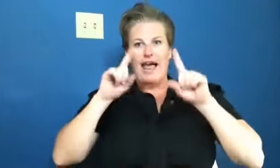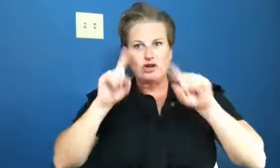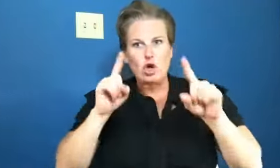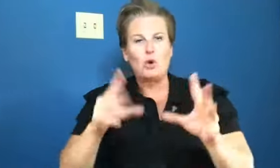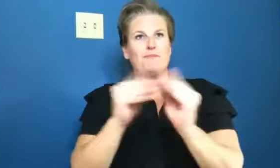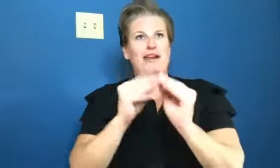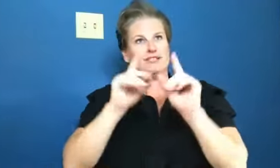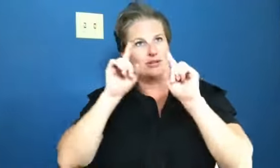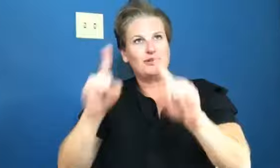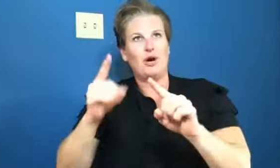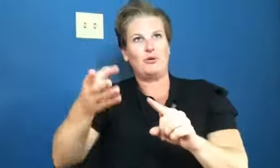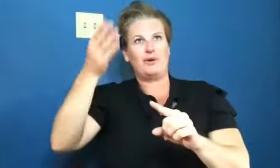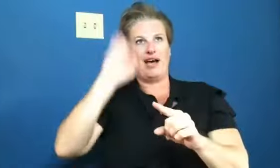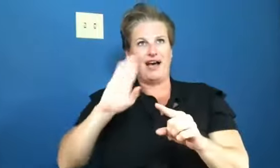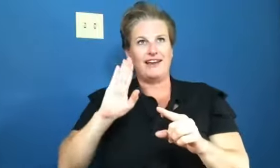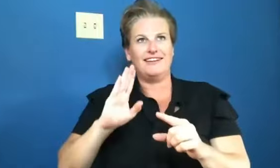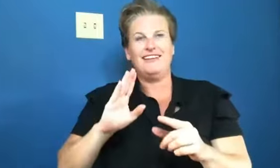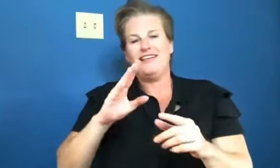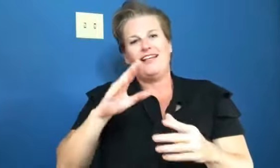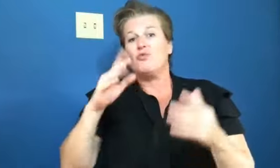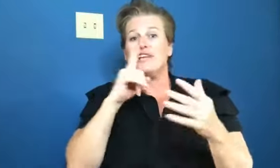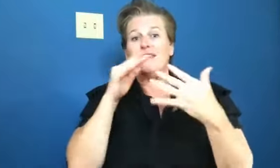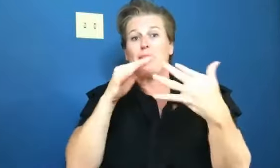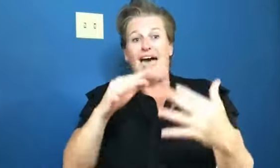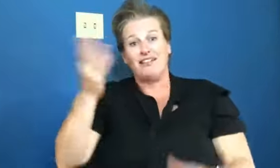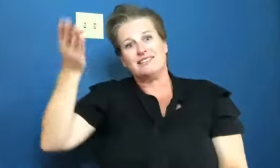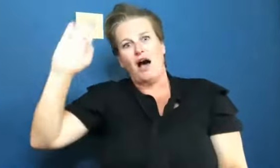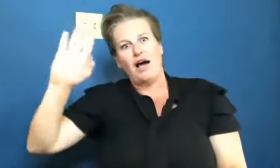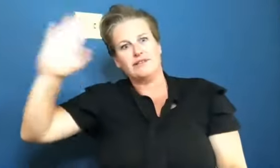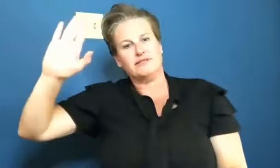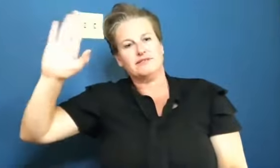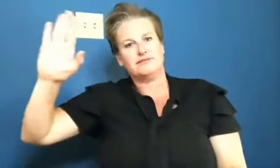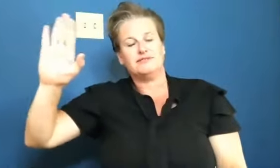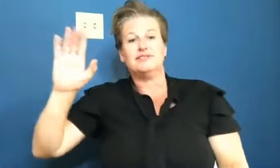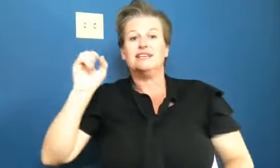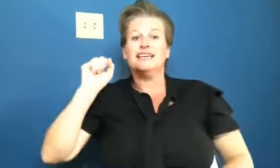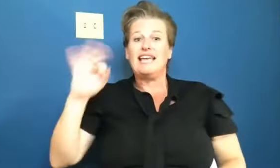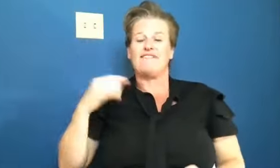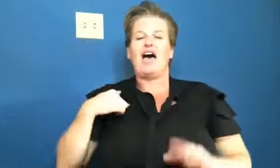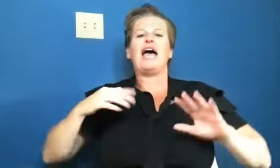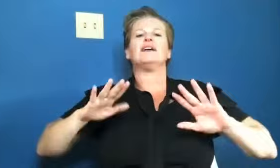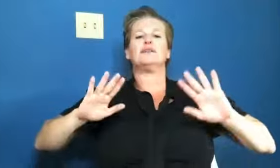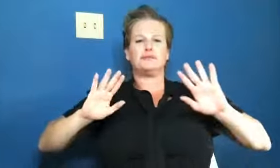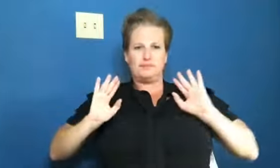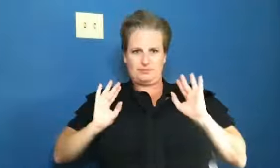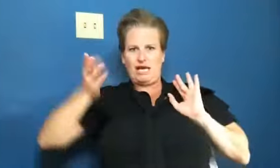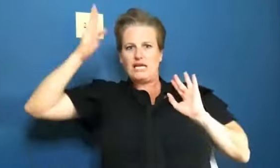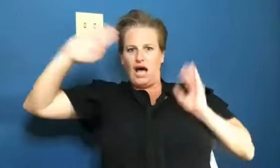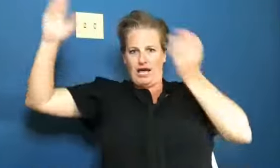It's because the battle's not mine, it's God's. Because when I step aside and let God's will be done, I free myself from anxiety and a mistaken sense